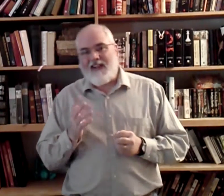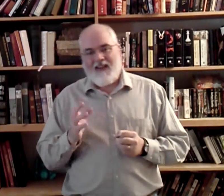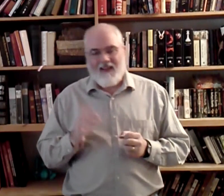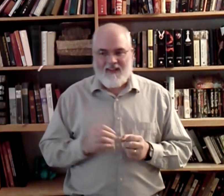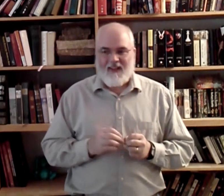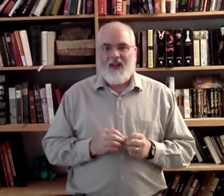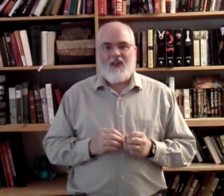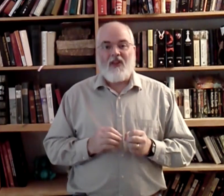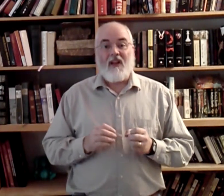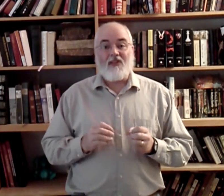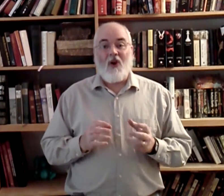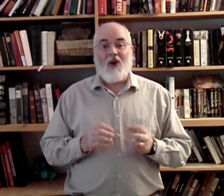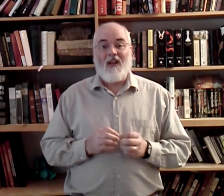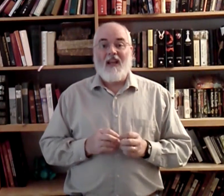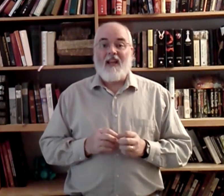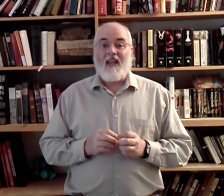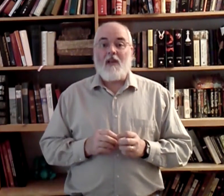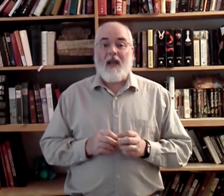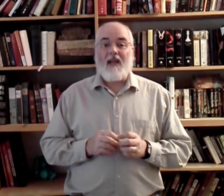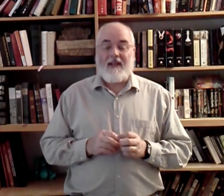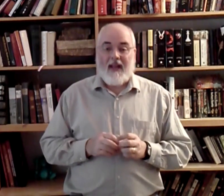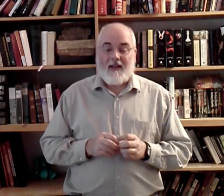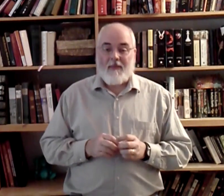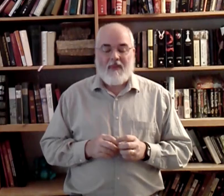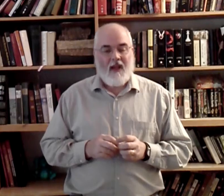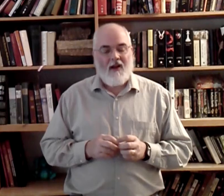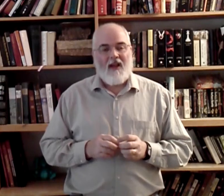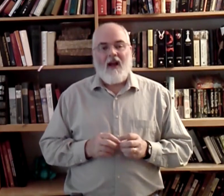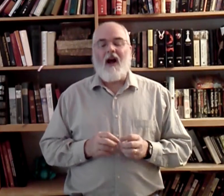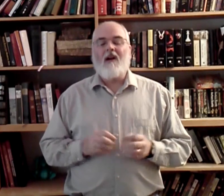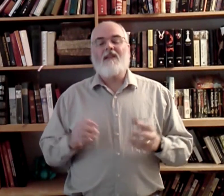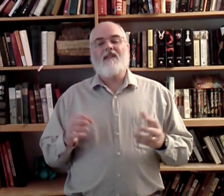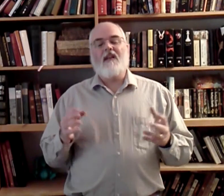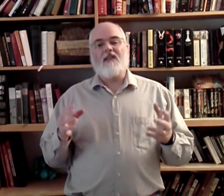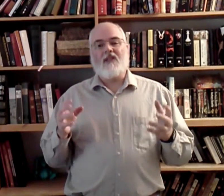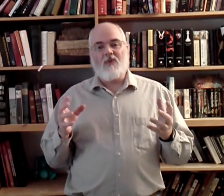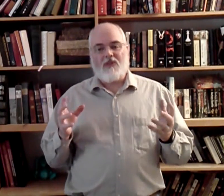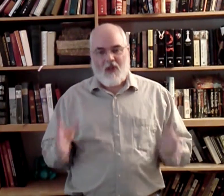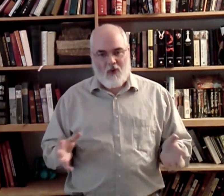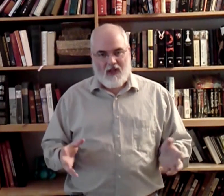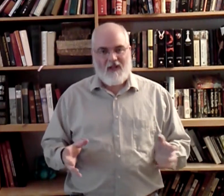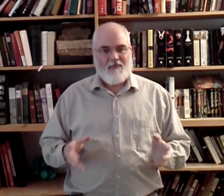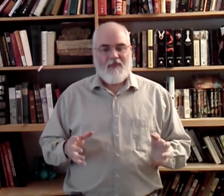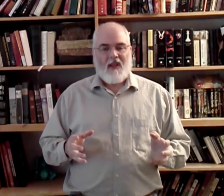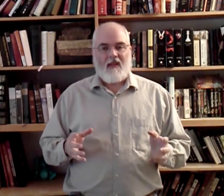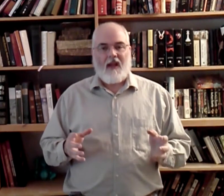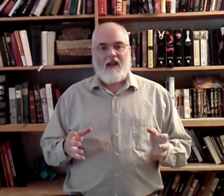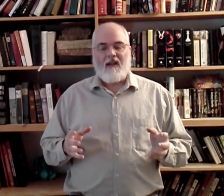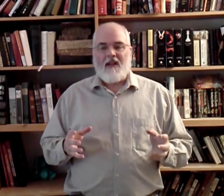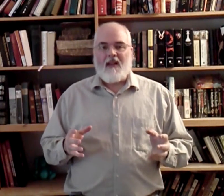sing the song, He Paid a Debt. Now, I'm going to sing it so slowly that it